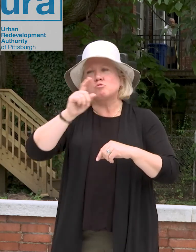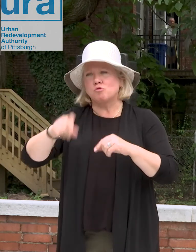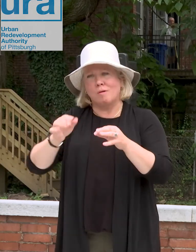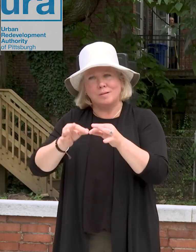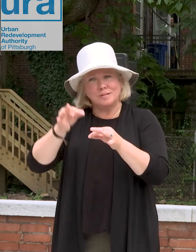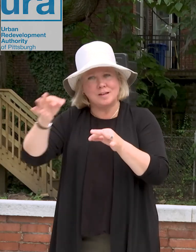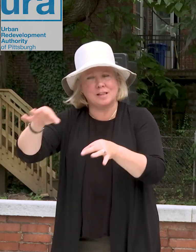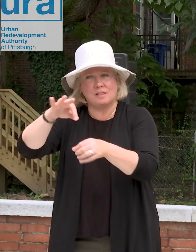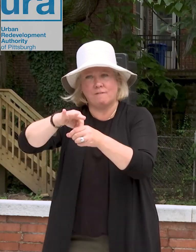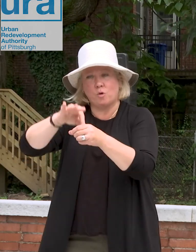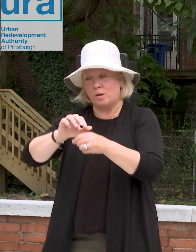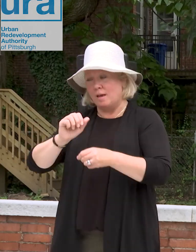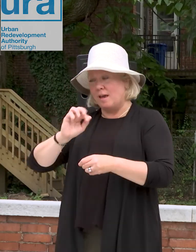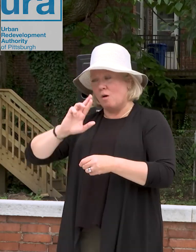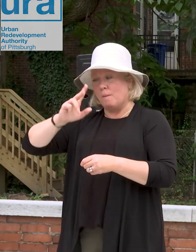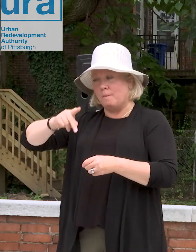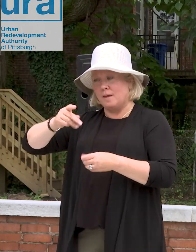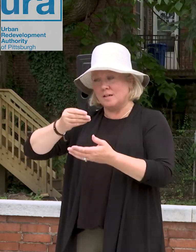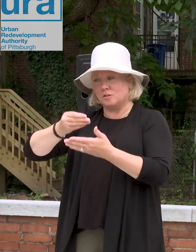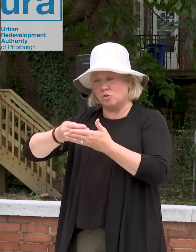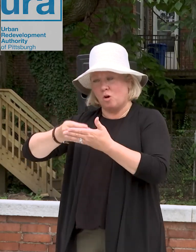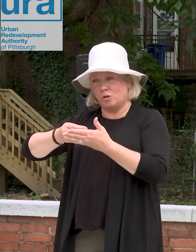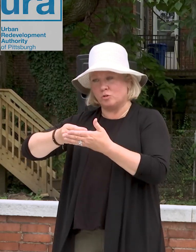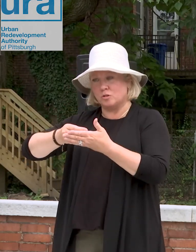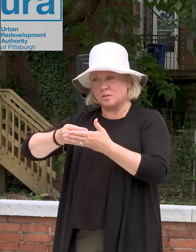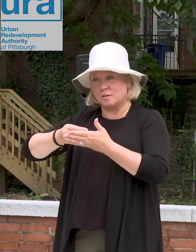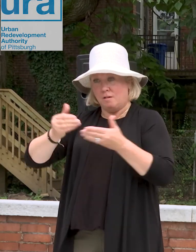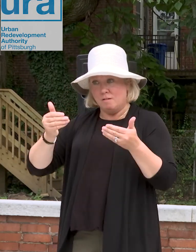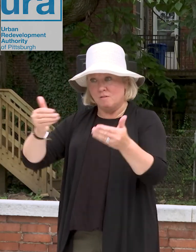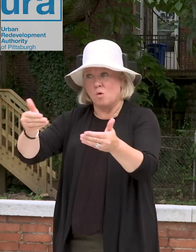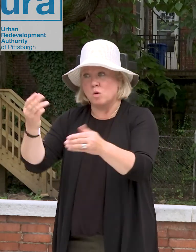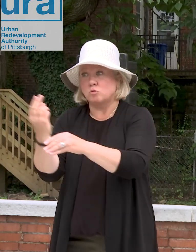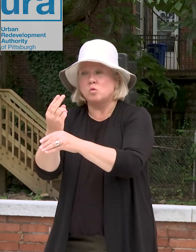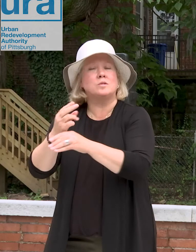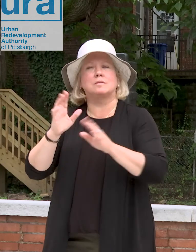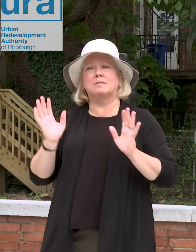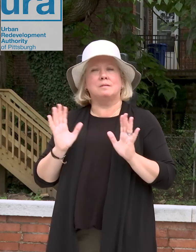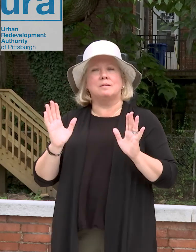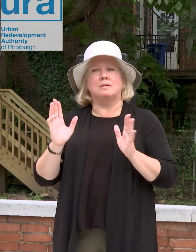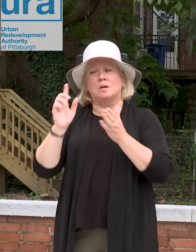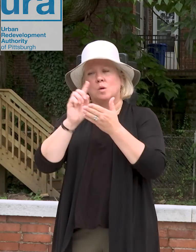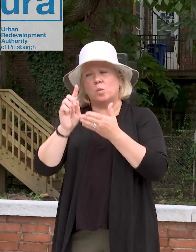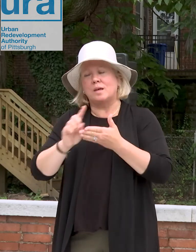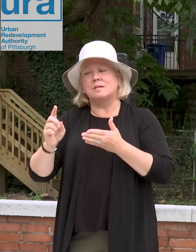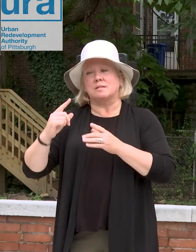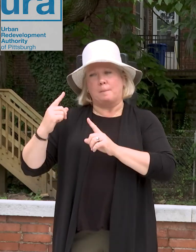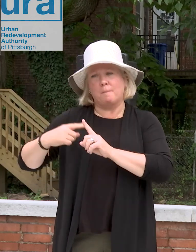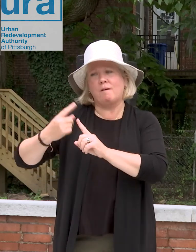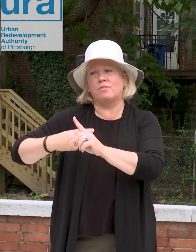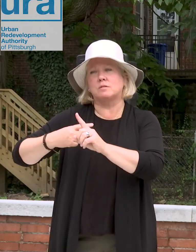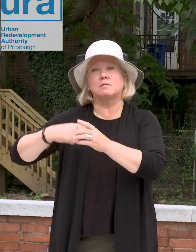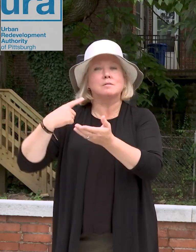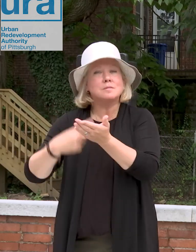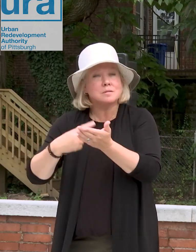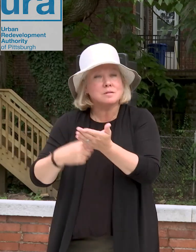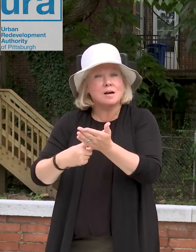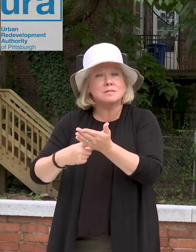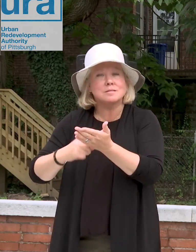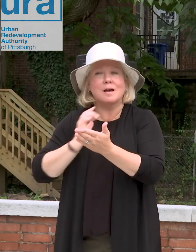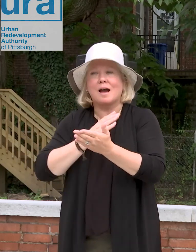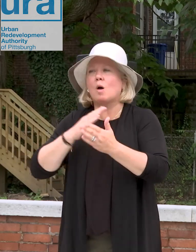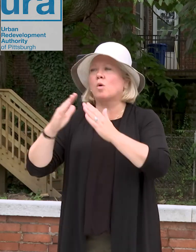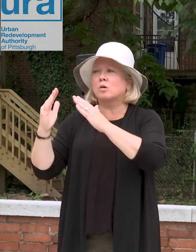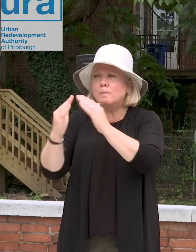move the ARP dollars forward, but rather we should spend weeks, months, a lot of time discussing what the need of our city